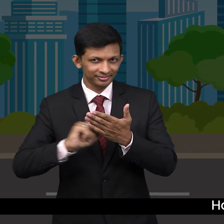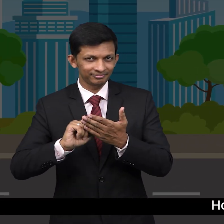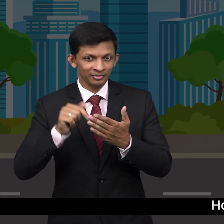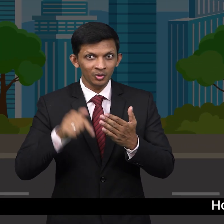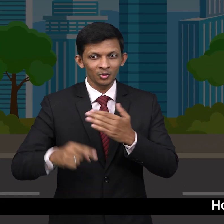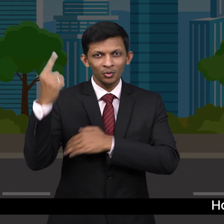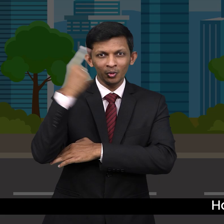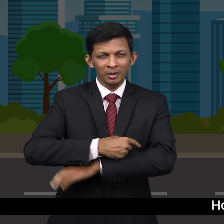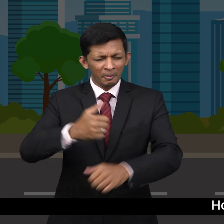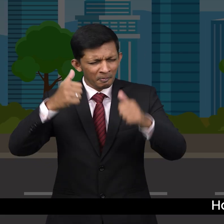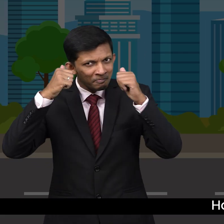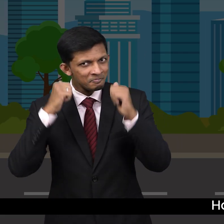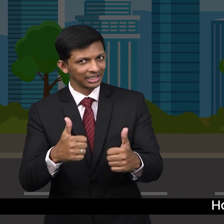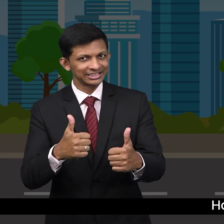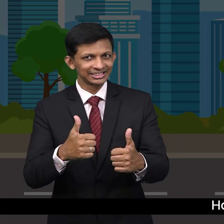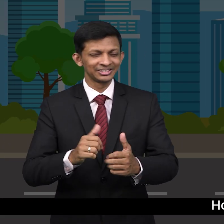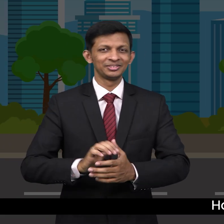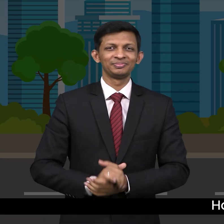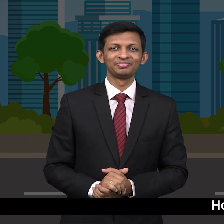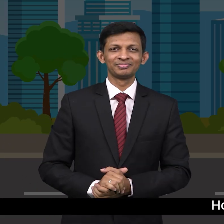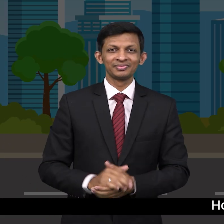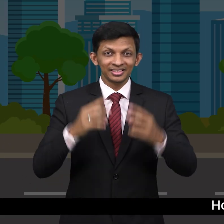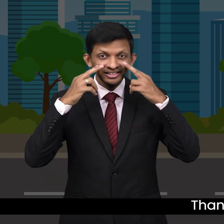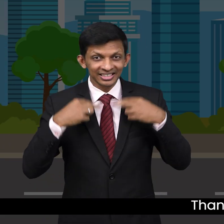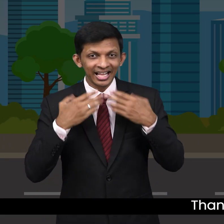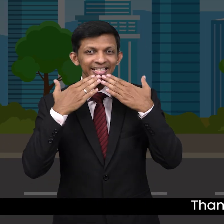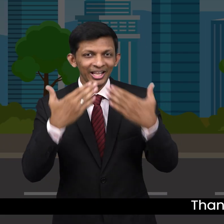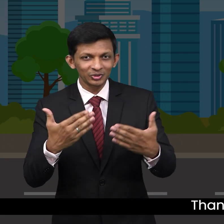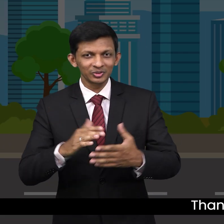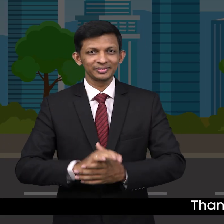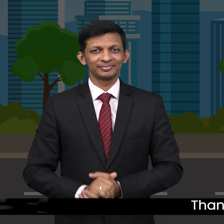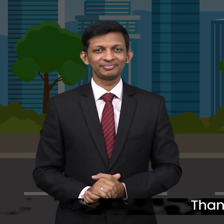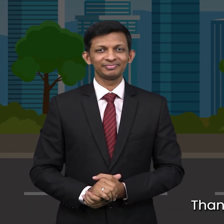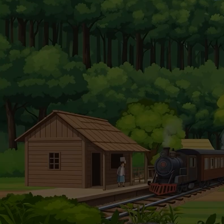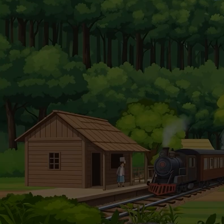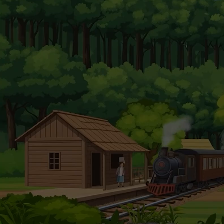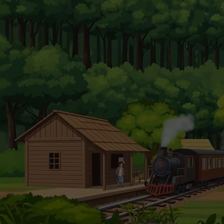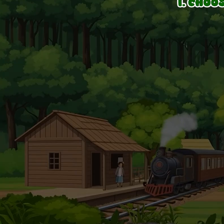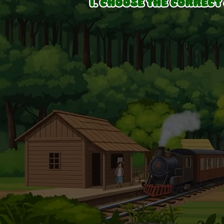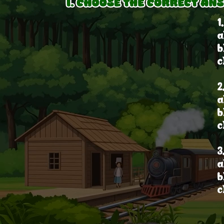Have a good day. Thank you for watching.